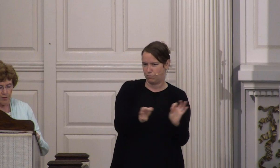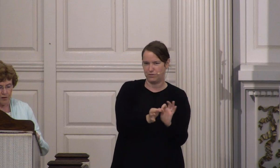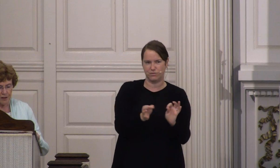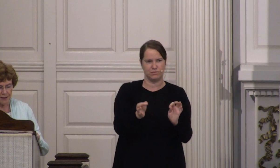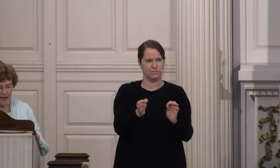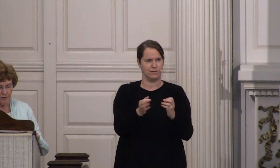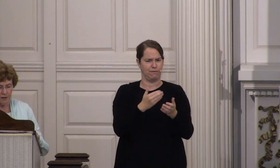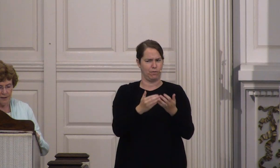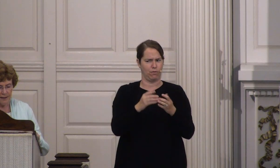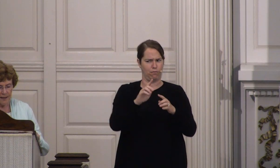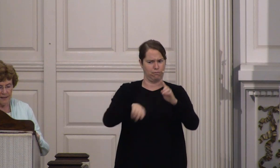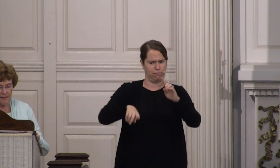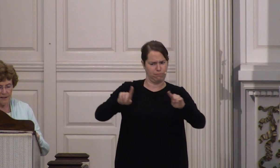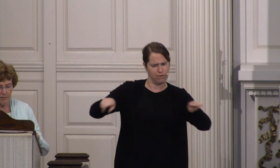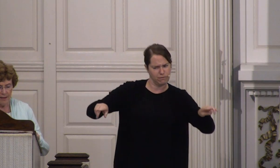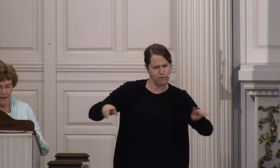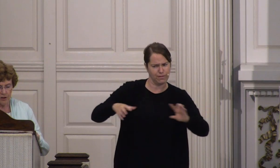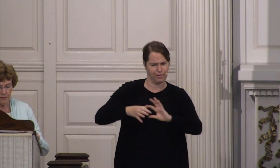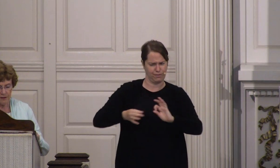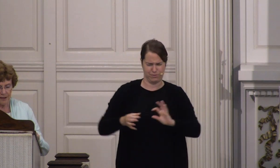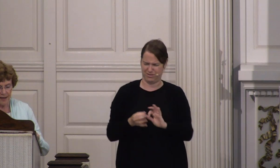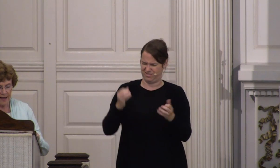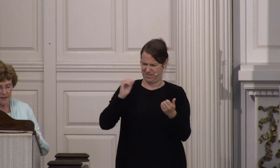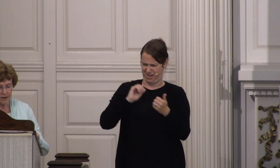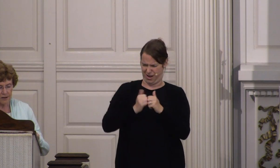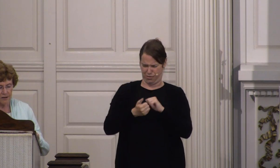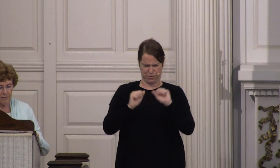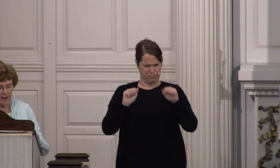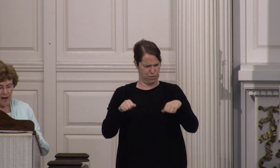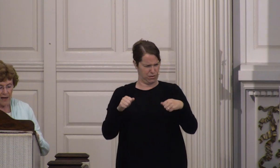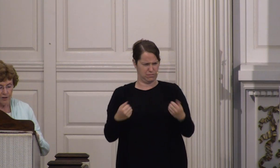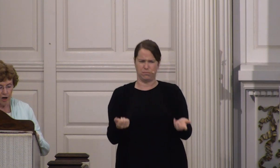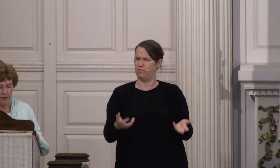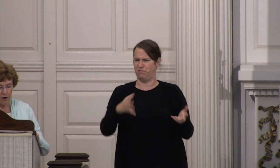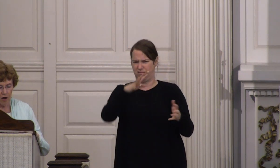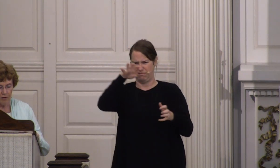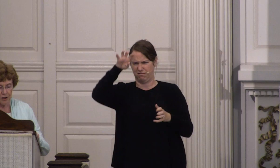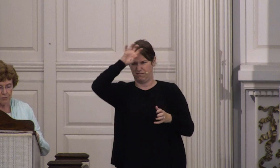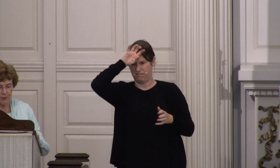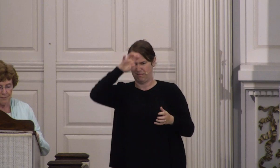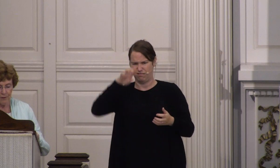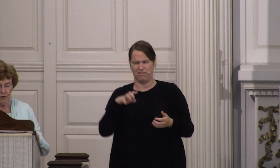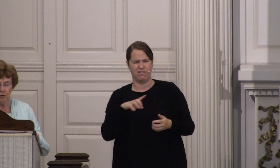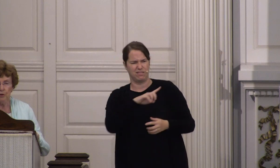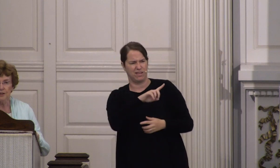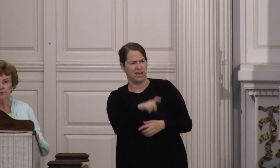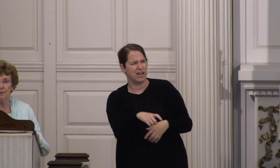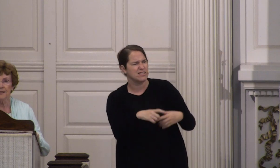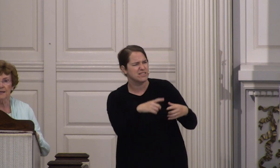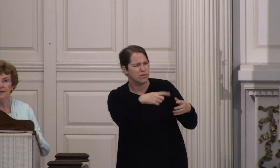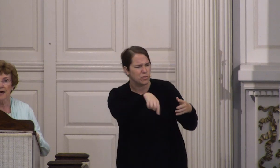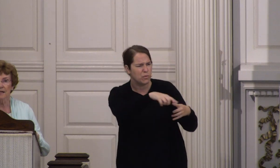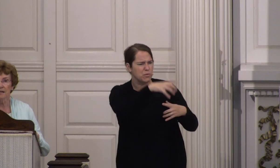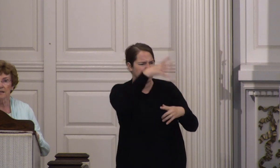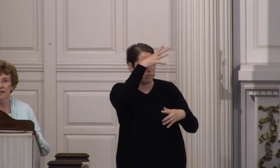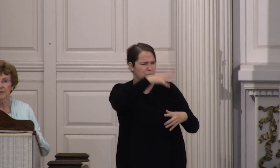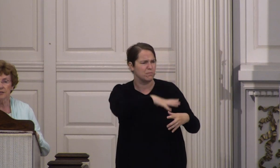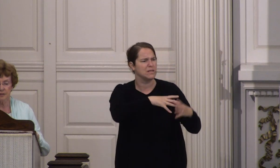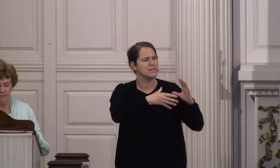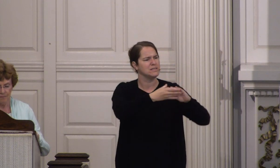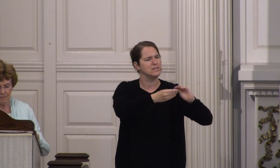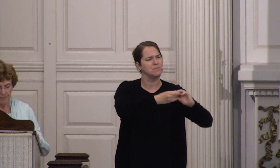They were astounded, and in amazement they asked, "Are not all these people who are speaking Galileans?